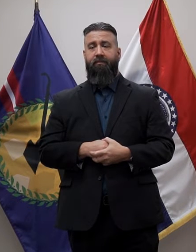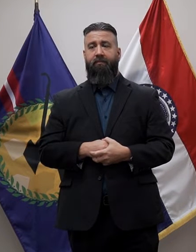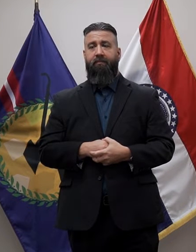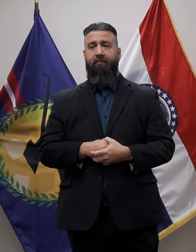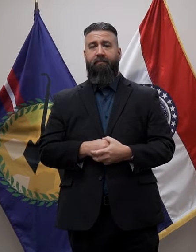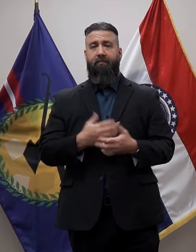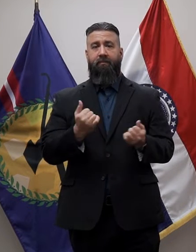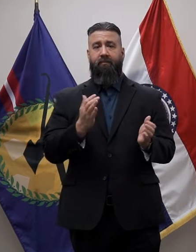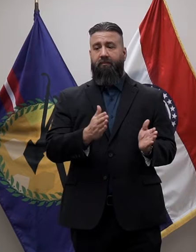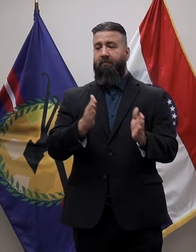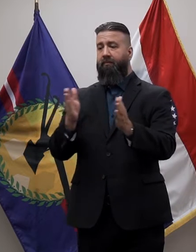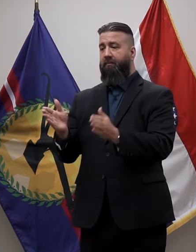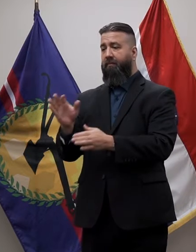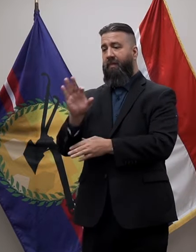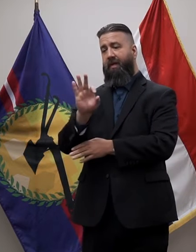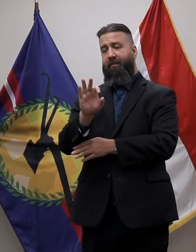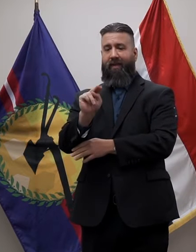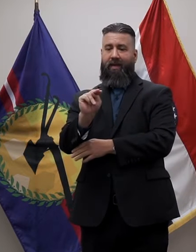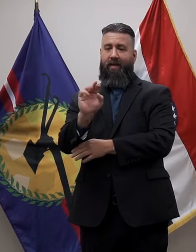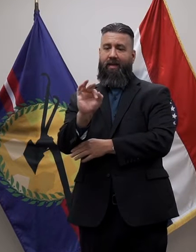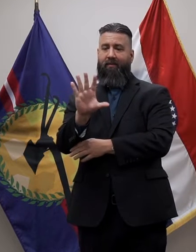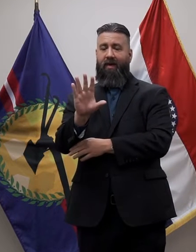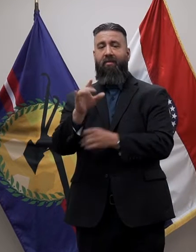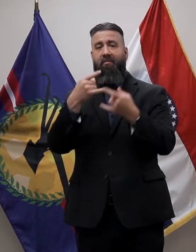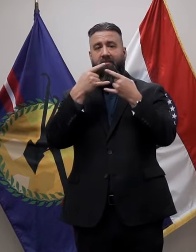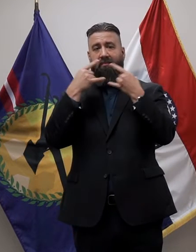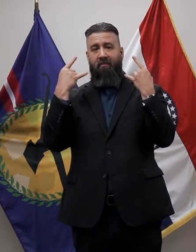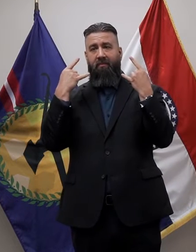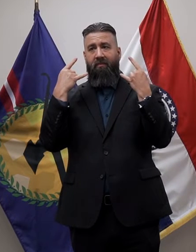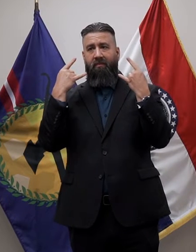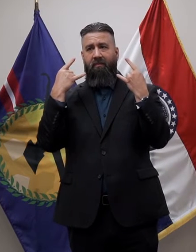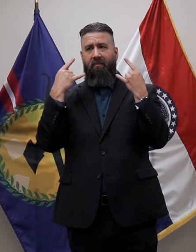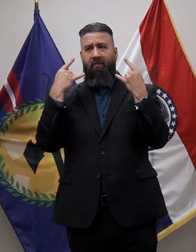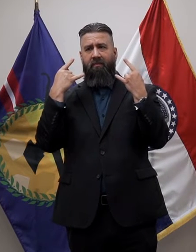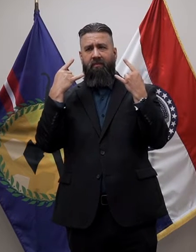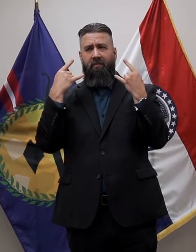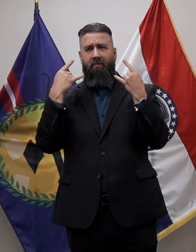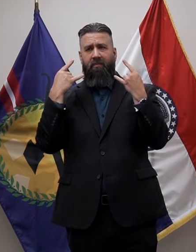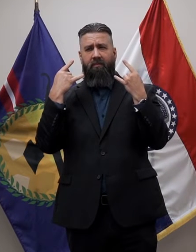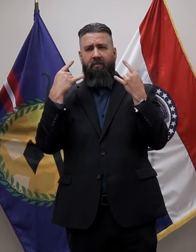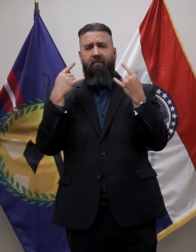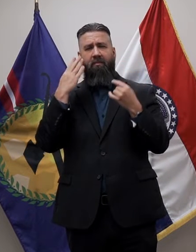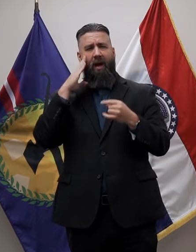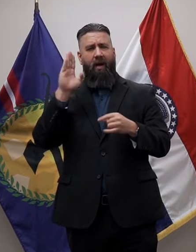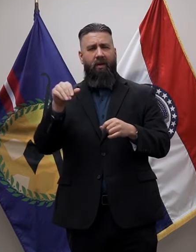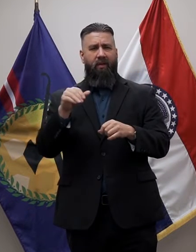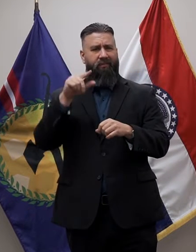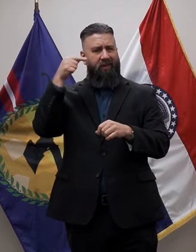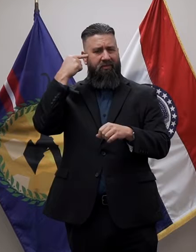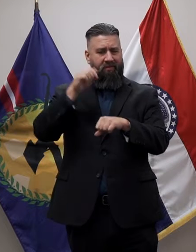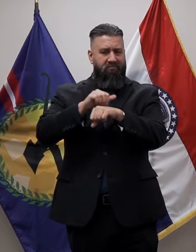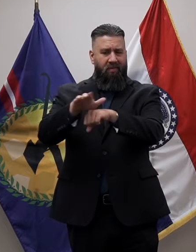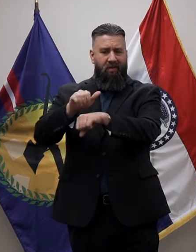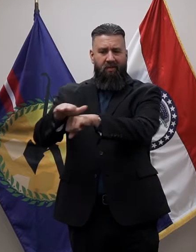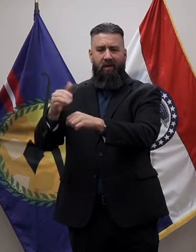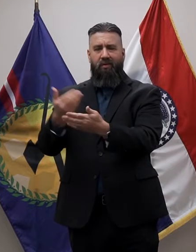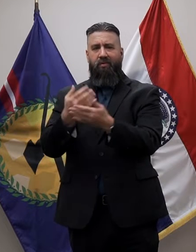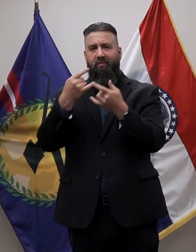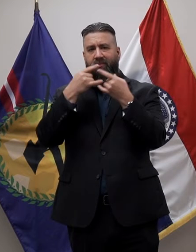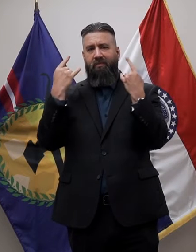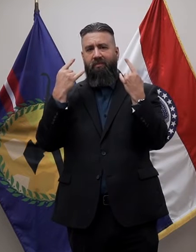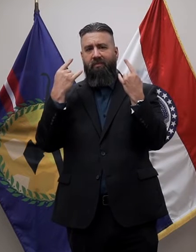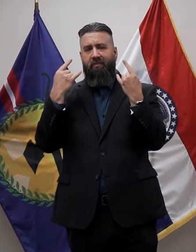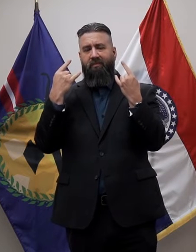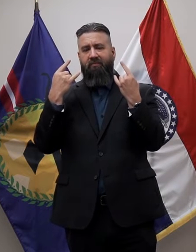Moving to your N95 mask, I know that those are not going to be given out really right now. People are going to pick those up for the most part. And what role are you all going to